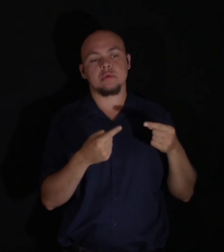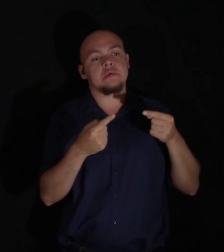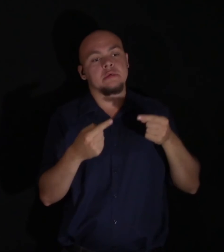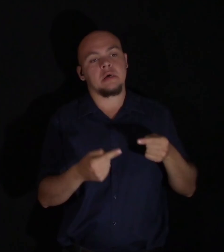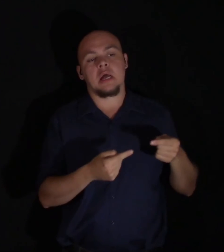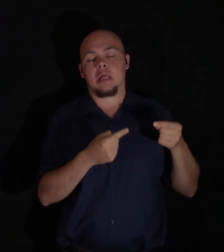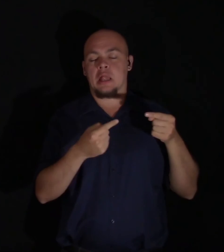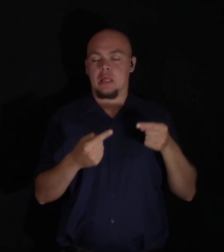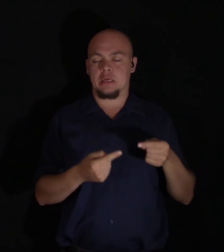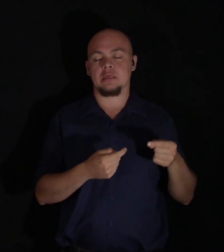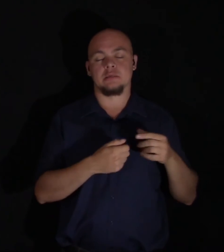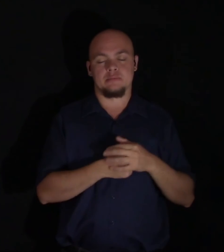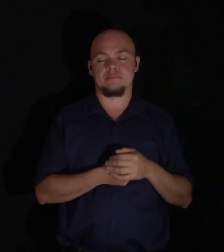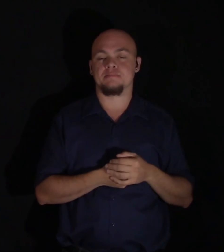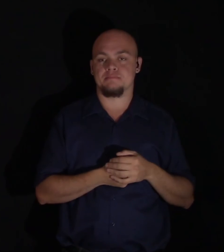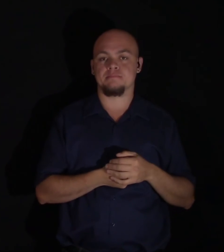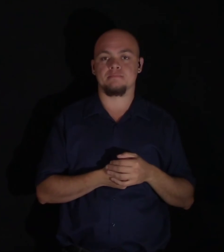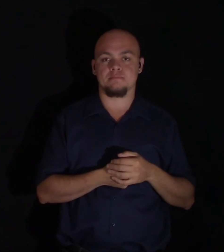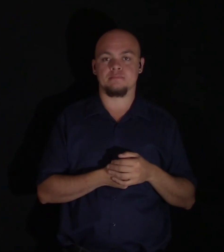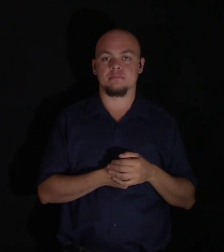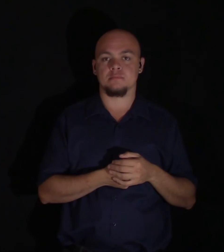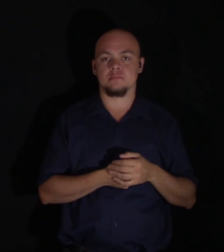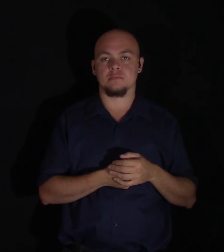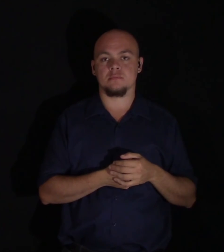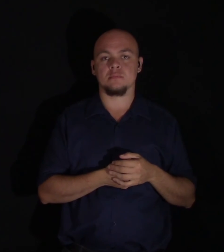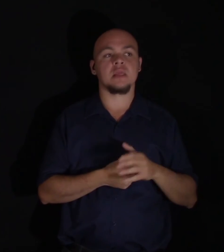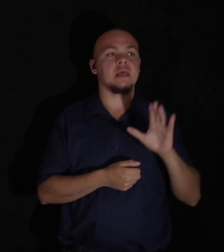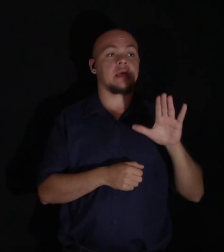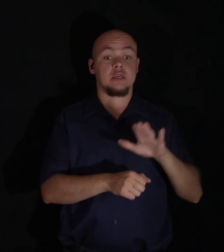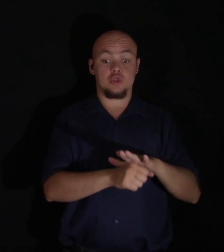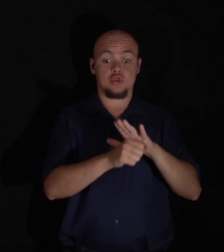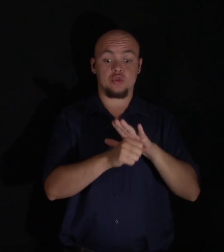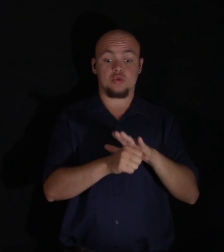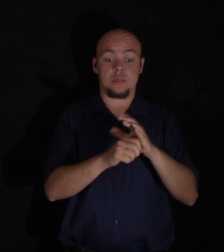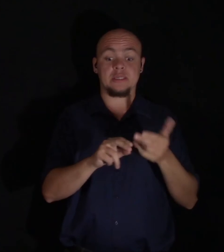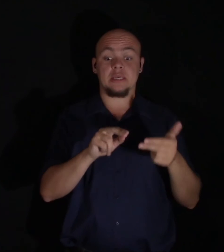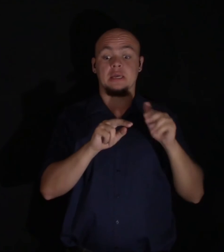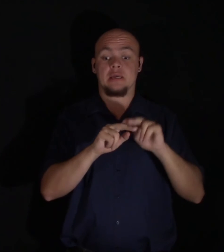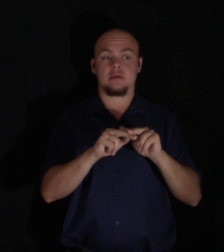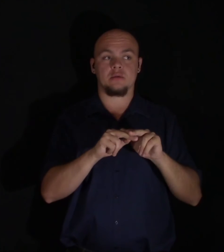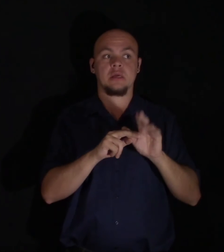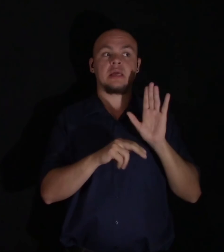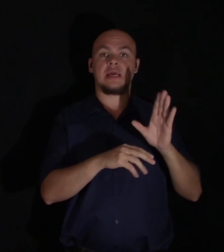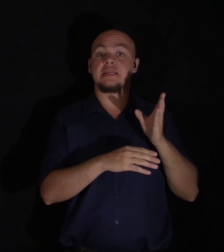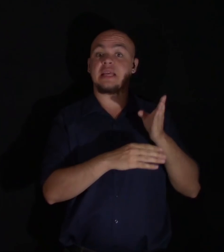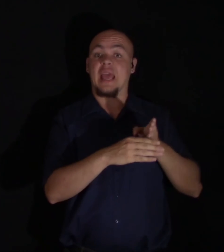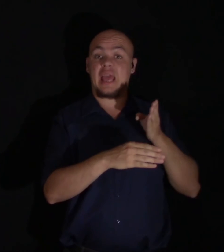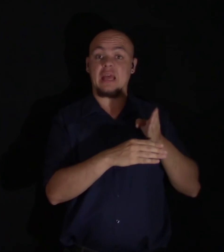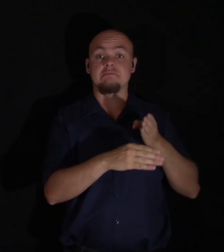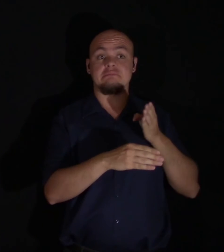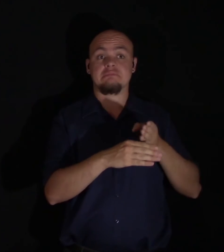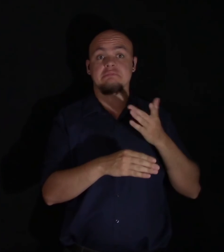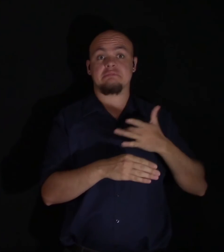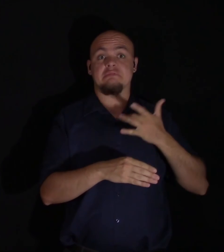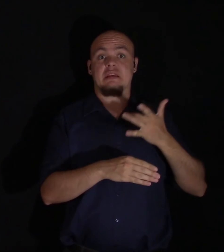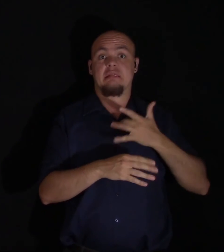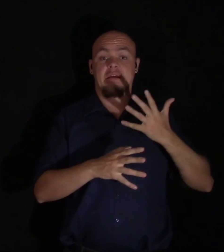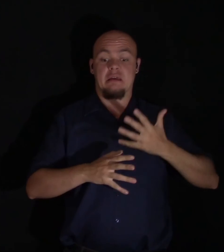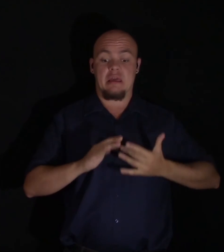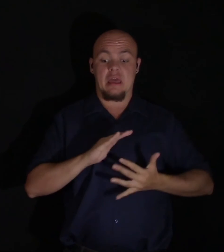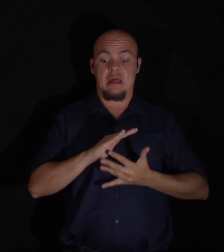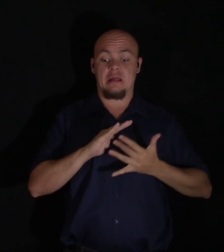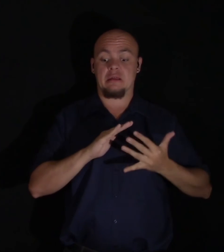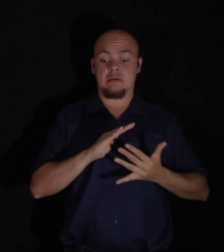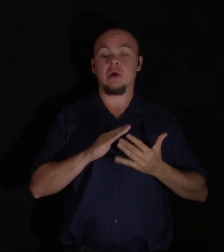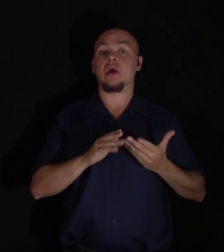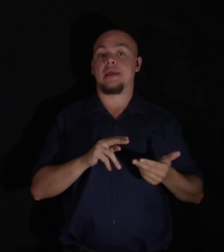shooting. Okay? And as his stress increased, so did his irritability. As his irritability increased,